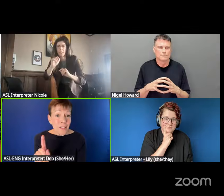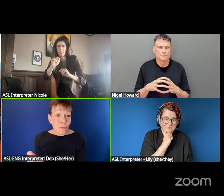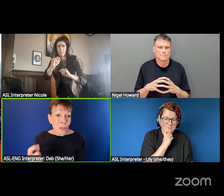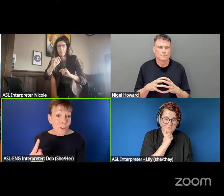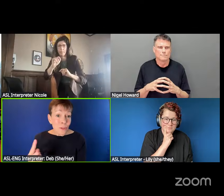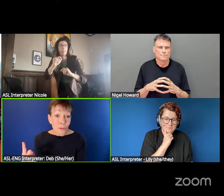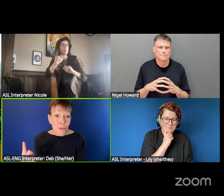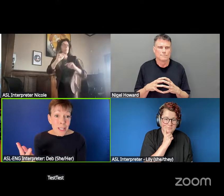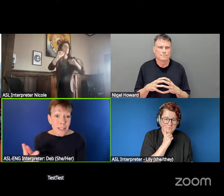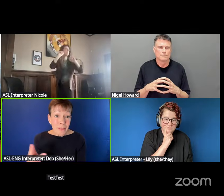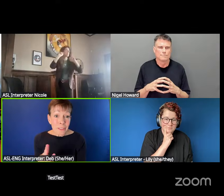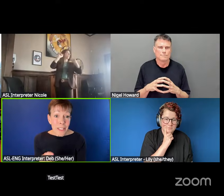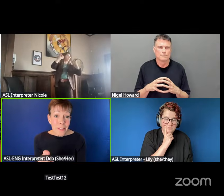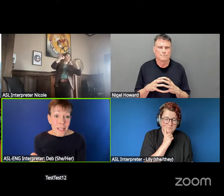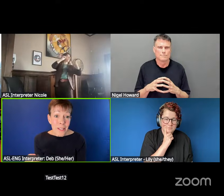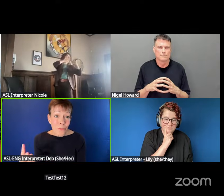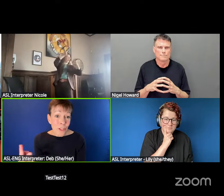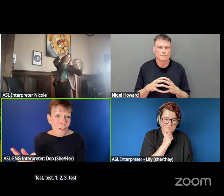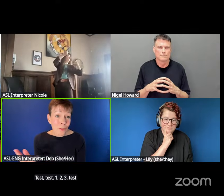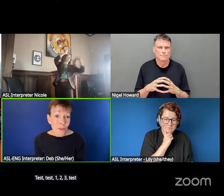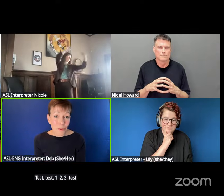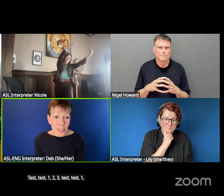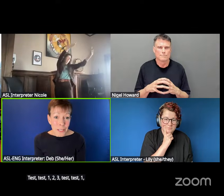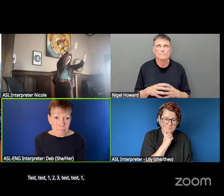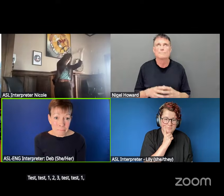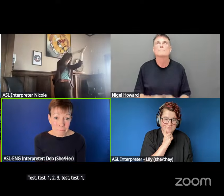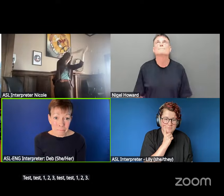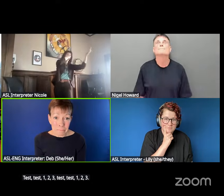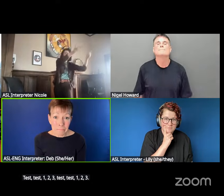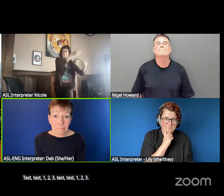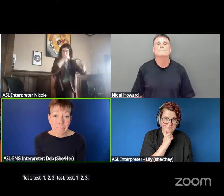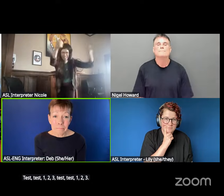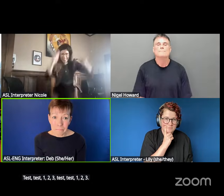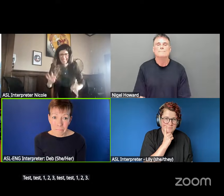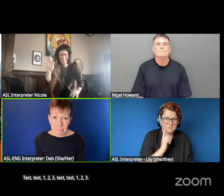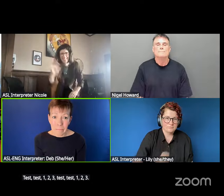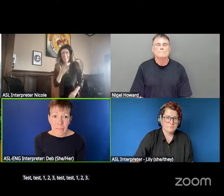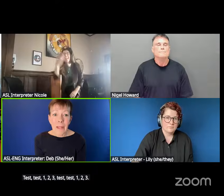Test, test, 1, 2, 3. Test, test, 1, 2, 3.